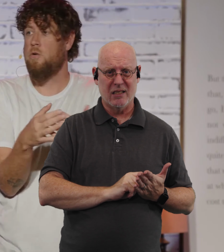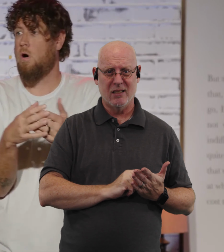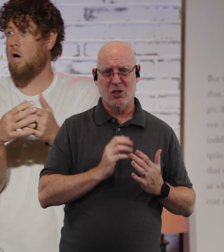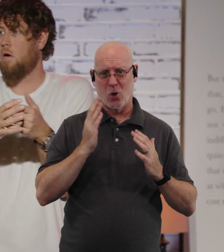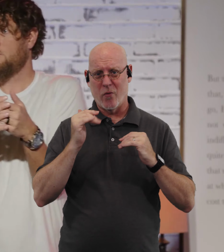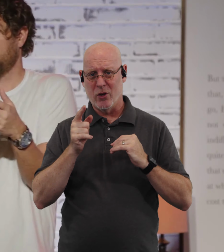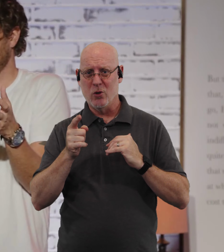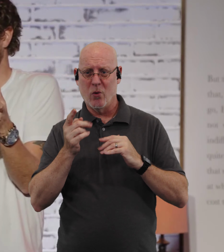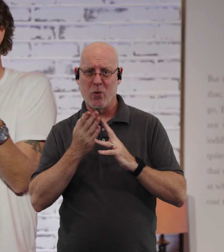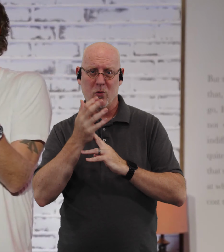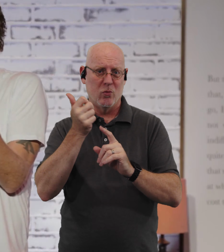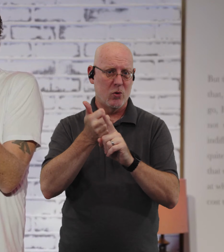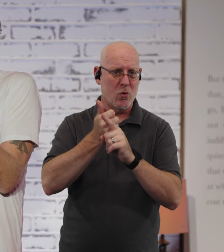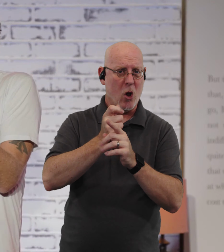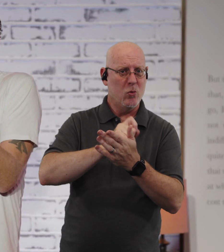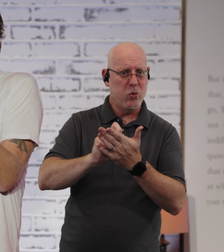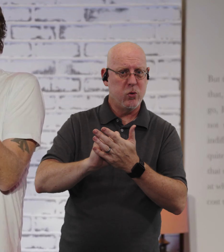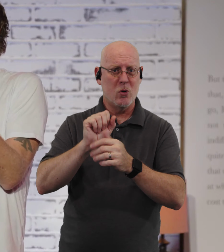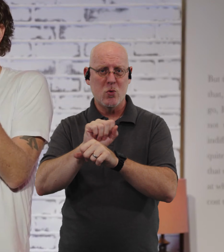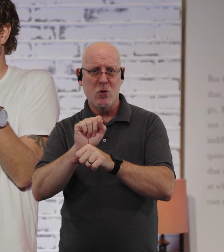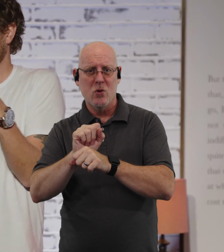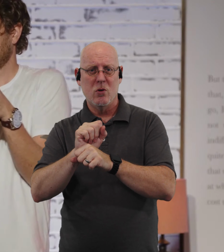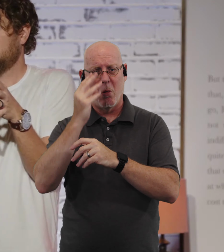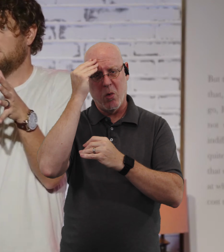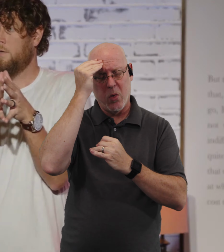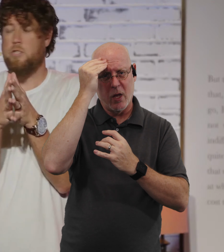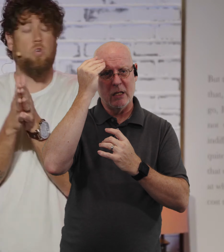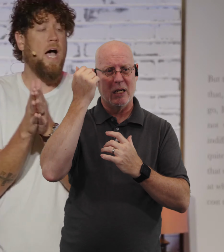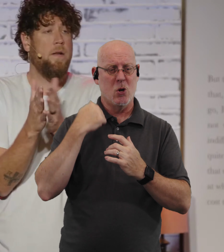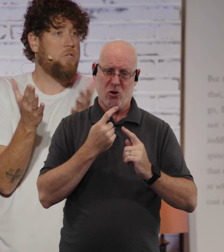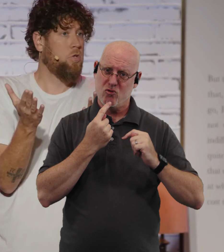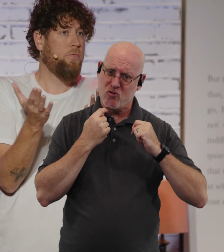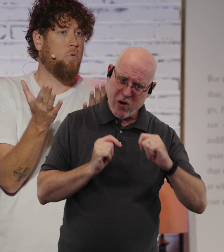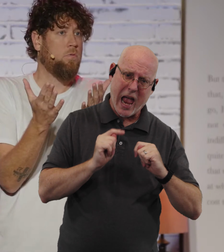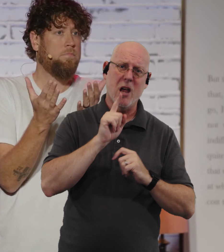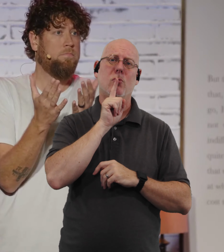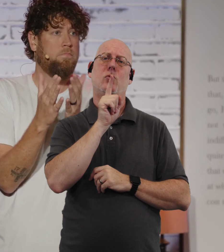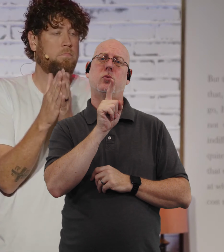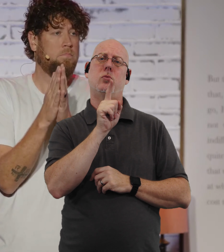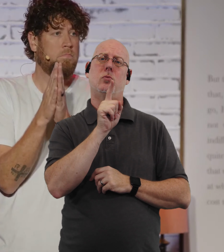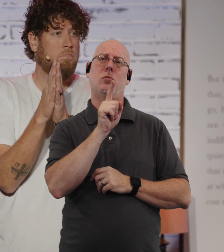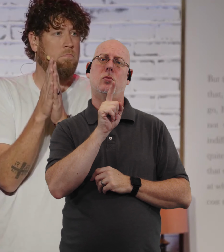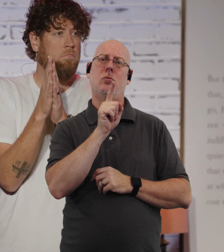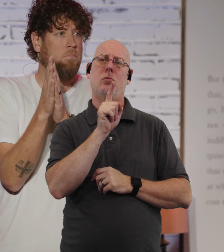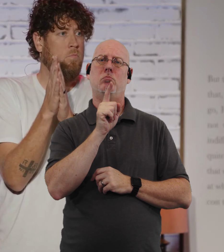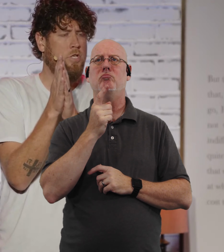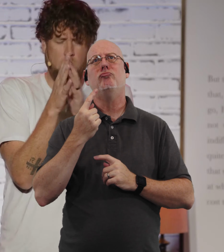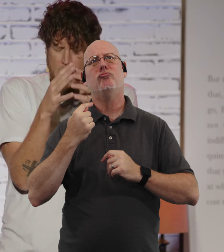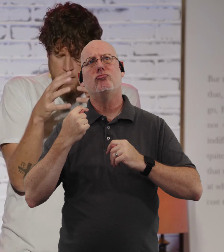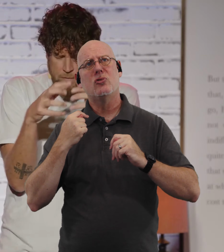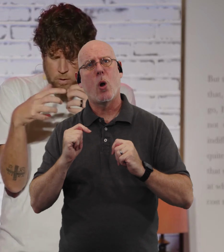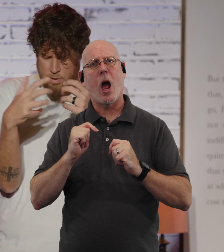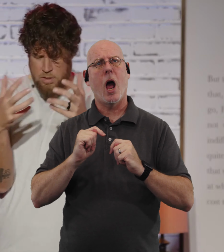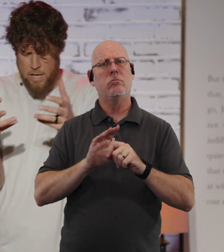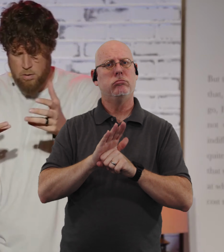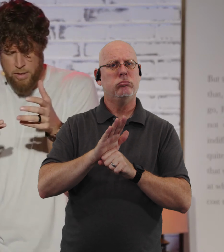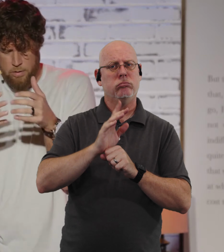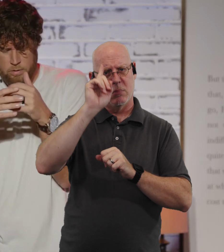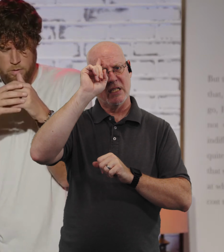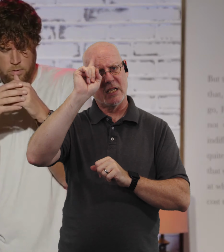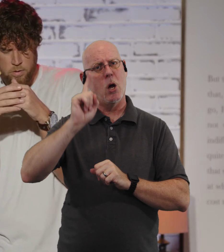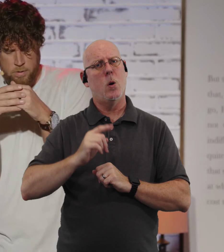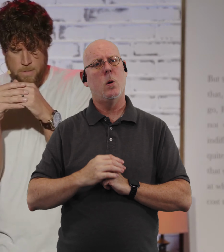Hopefully you are through yours as well. That we try to be truthful. We try to be filled with